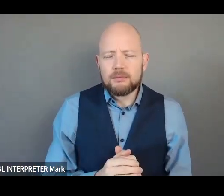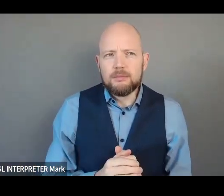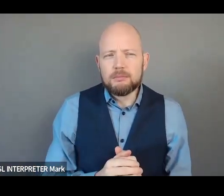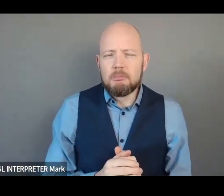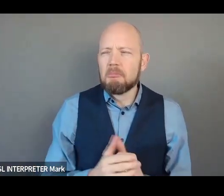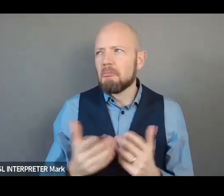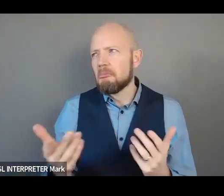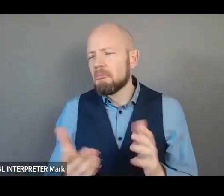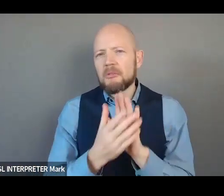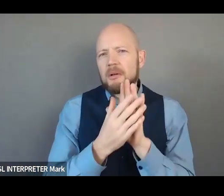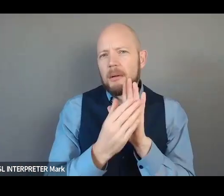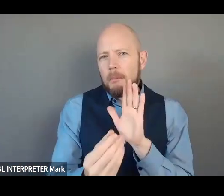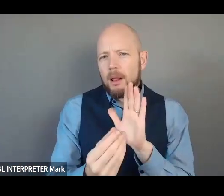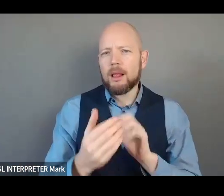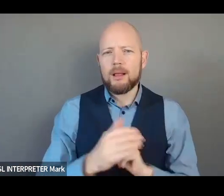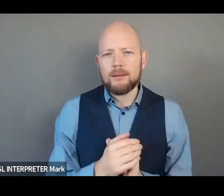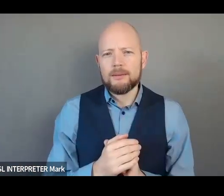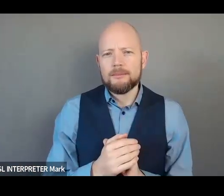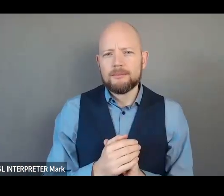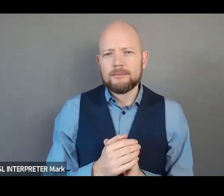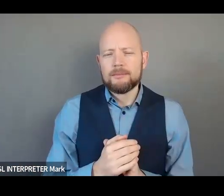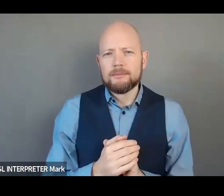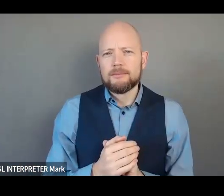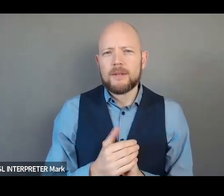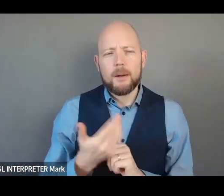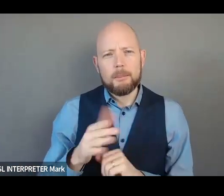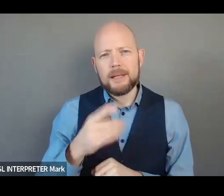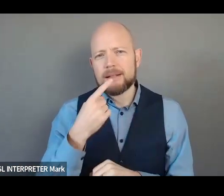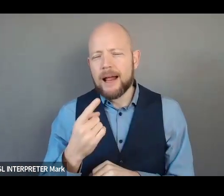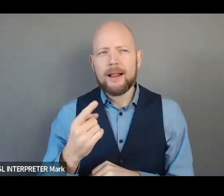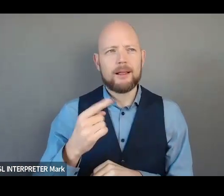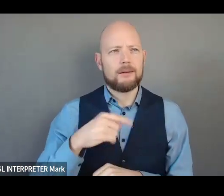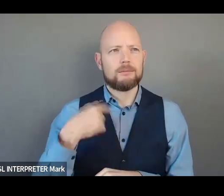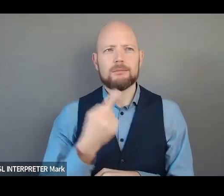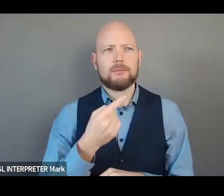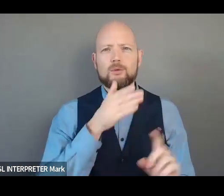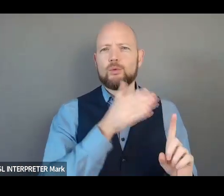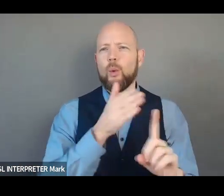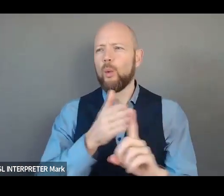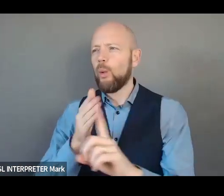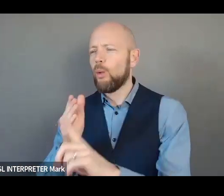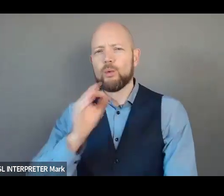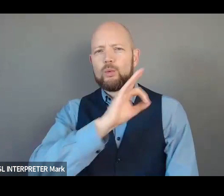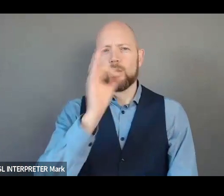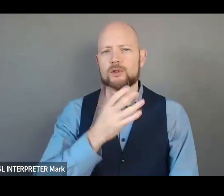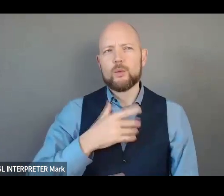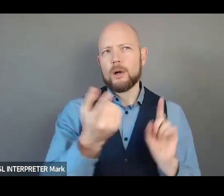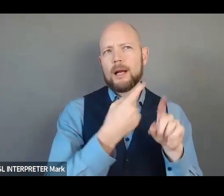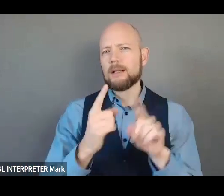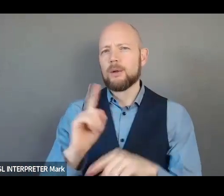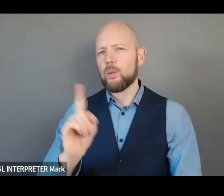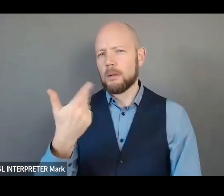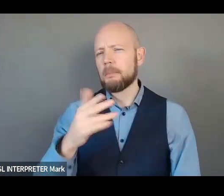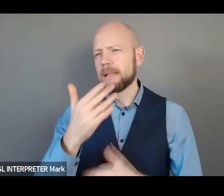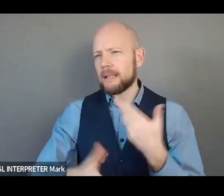that we really looked at, I've told you what were the kind of questions we're trying to at least broadly answer. We've done a range of surveys.